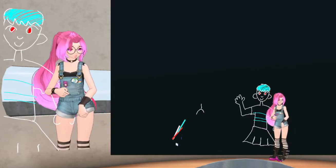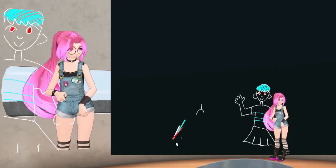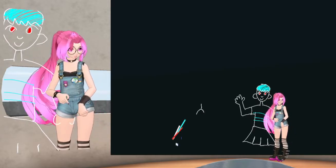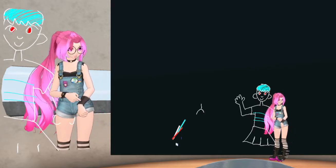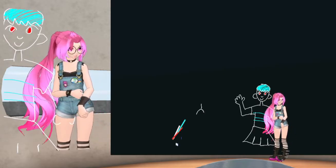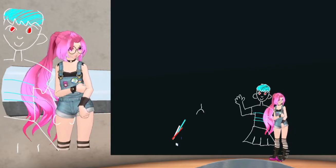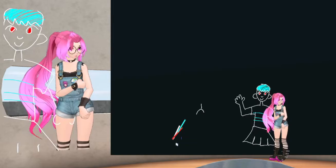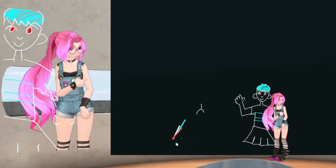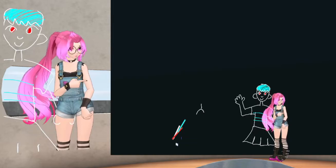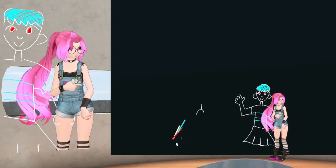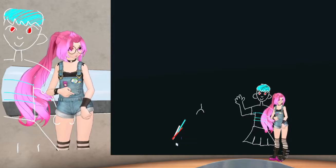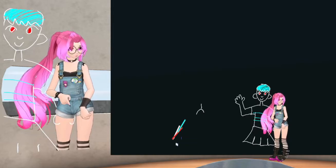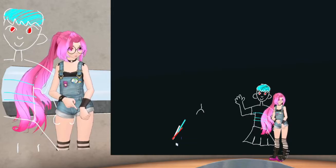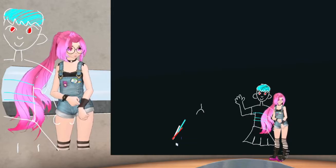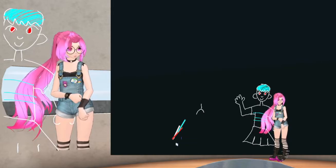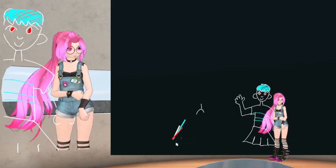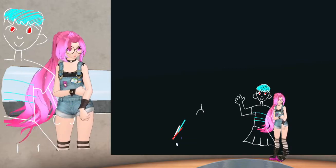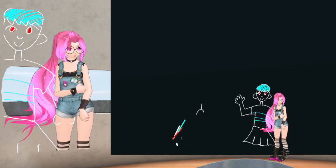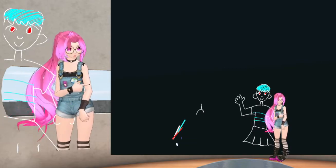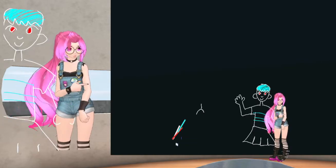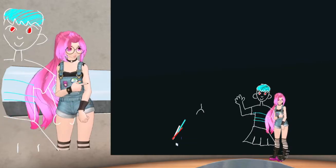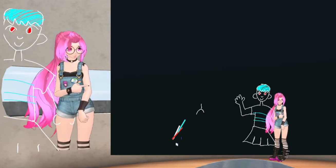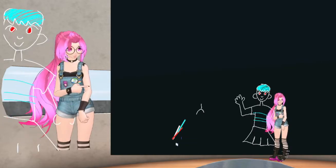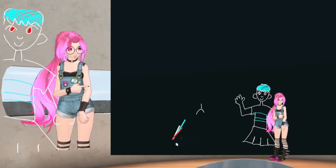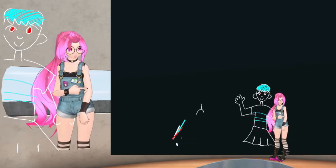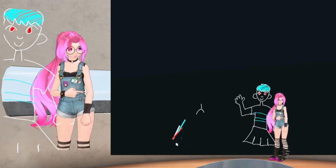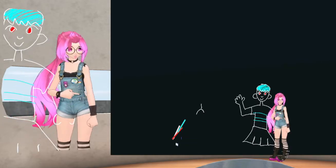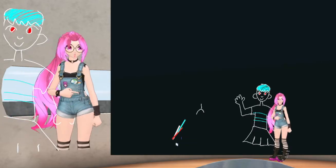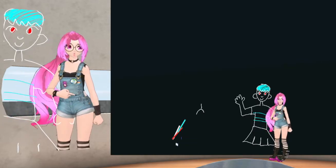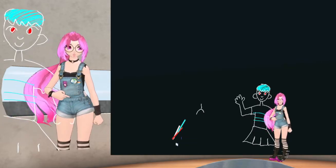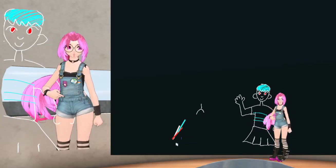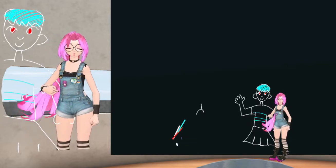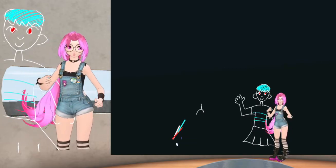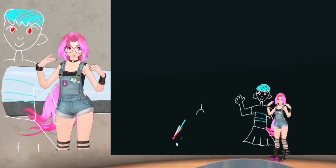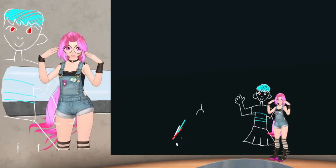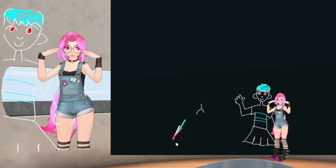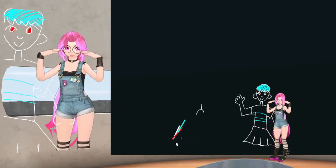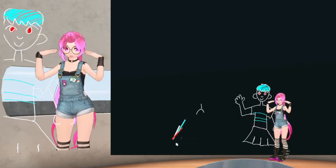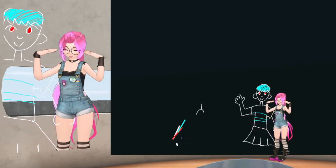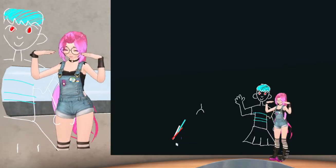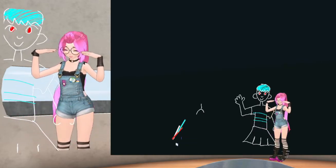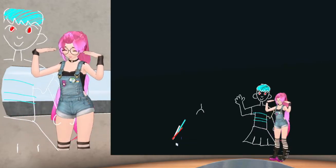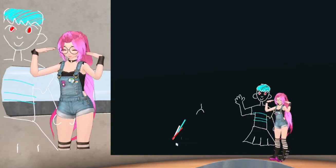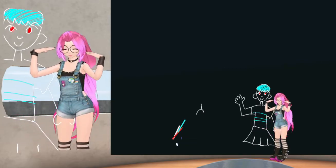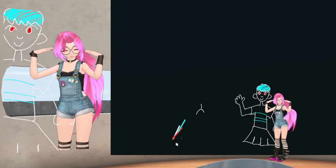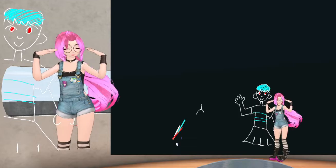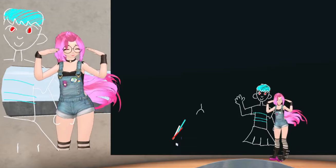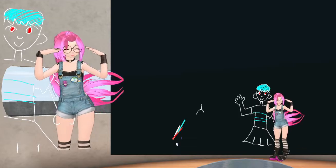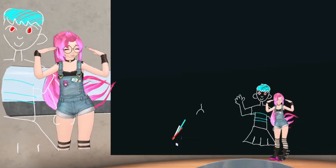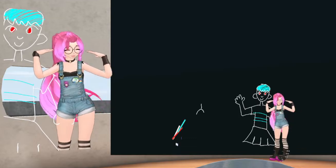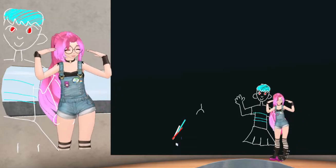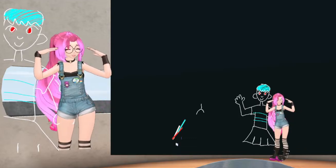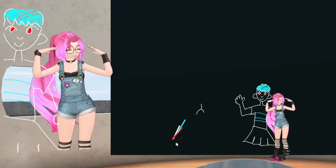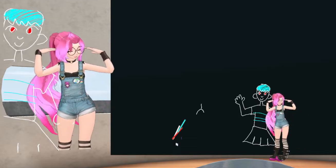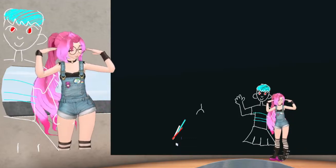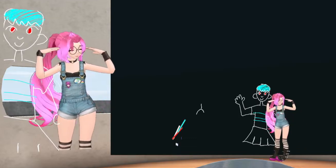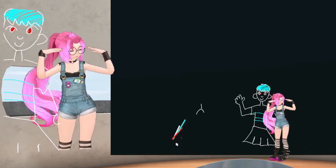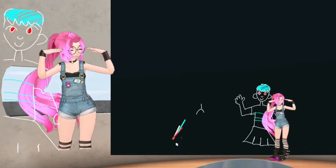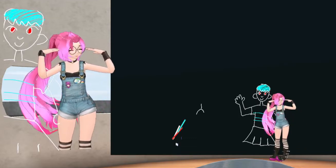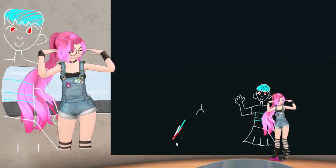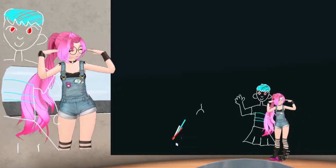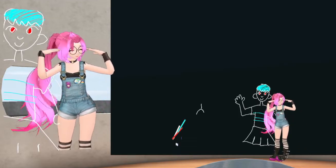How long is their hair? Do they have long hair? No, they have short hair. Their hair is very